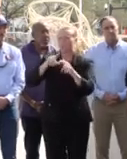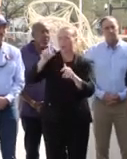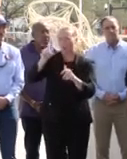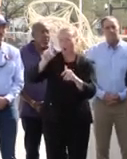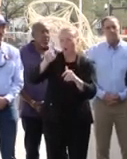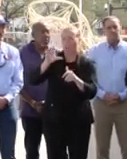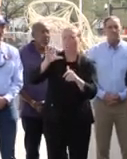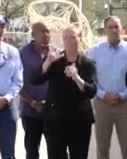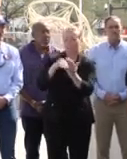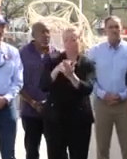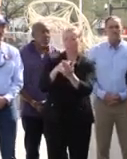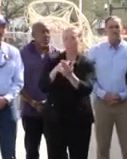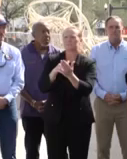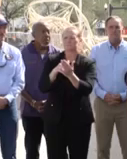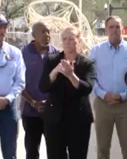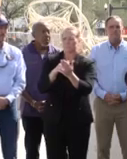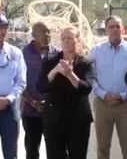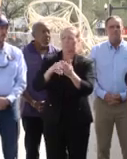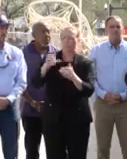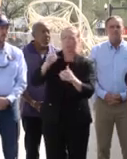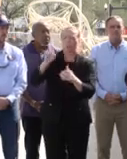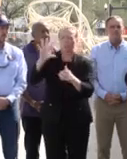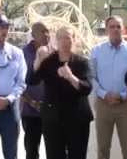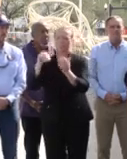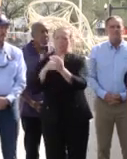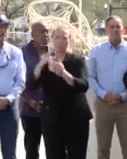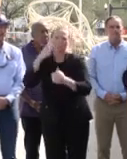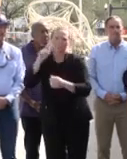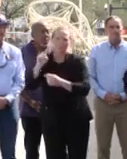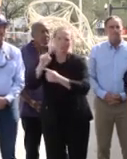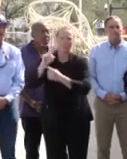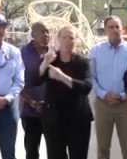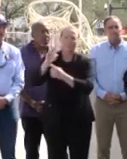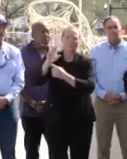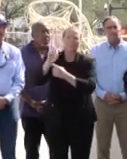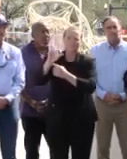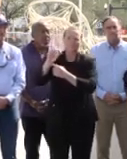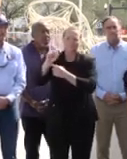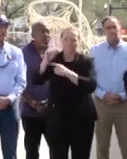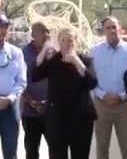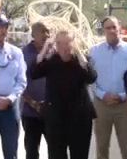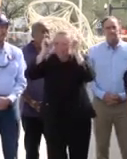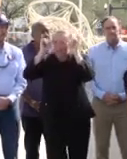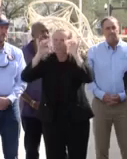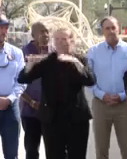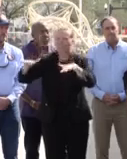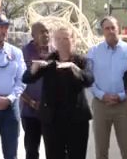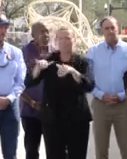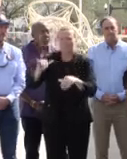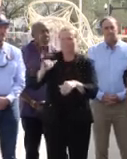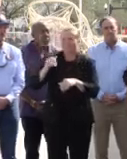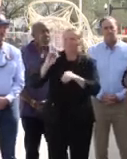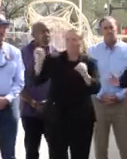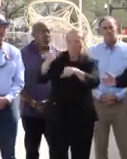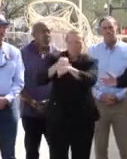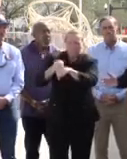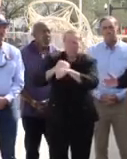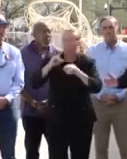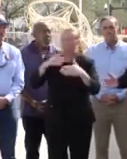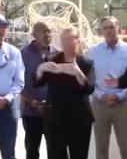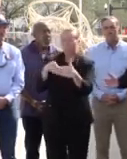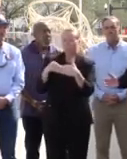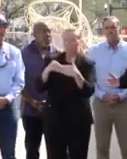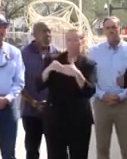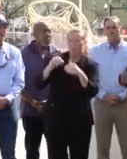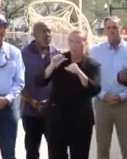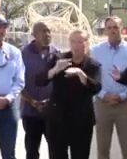cattle. And again, these are zero interest loans, very flexible repayment options. You know, say we put aside money